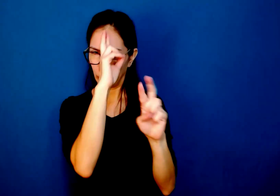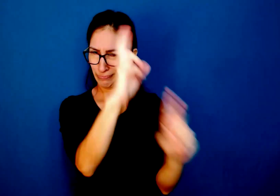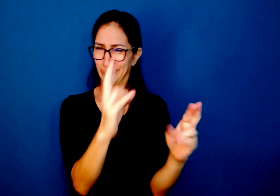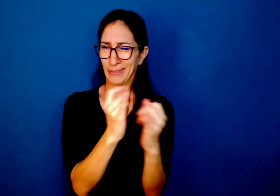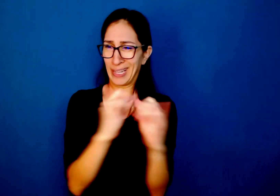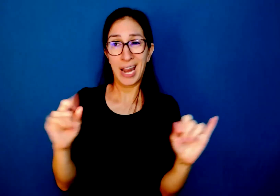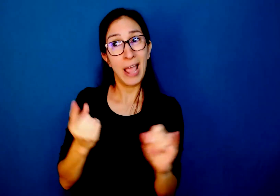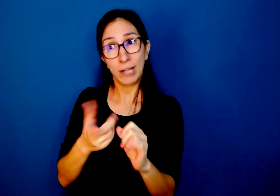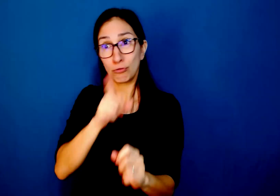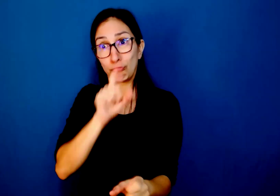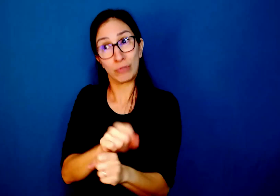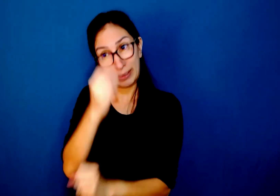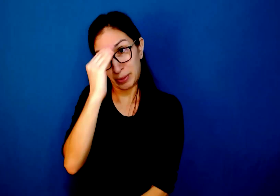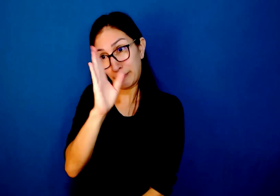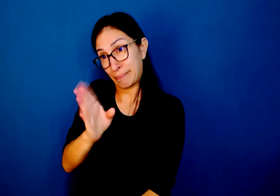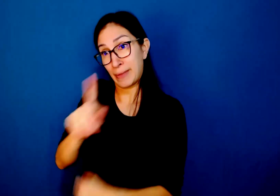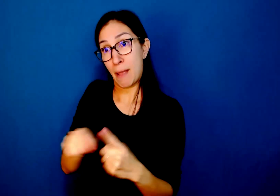job properly.